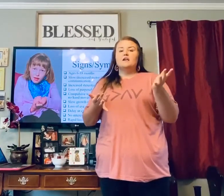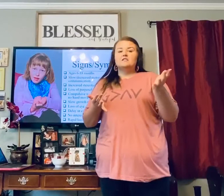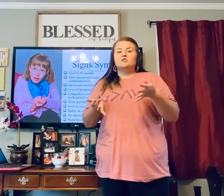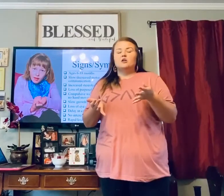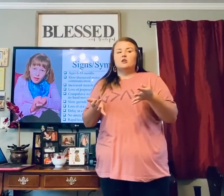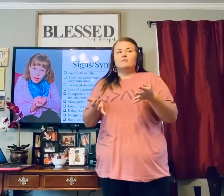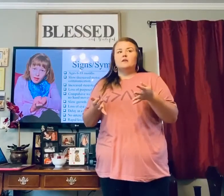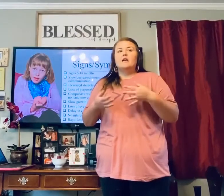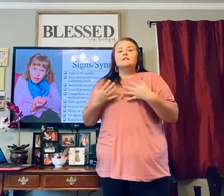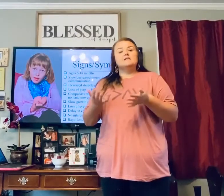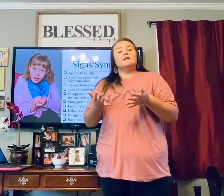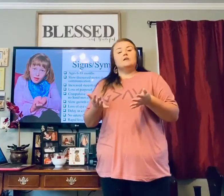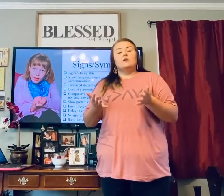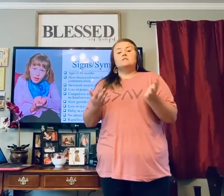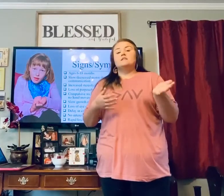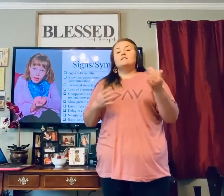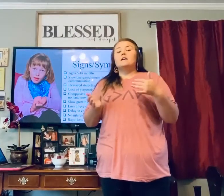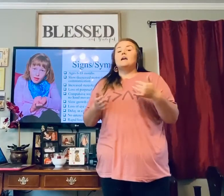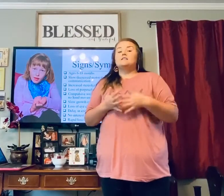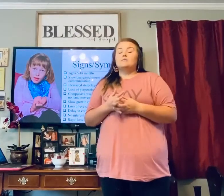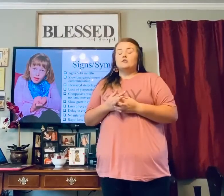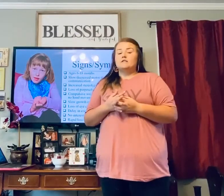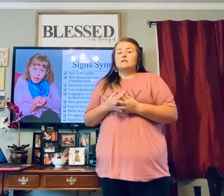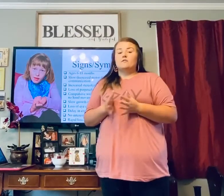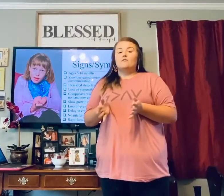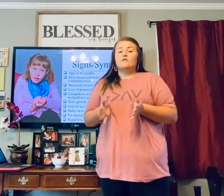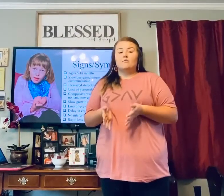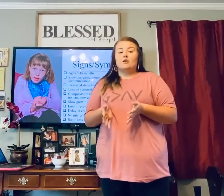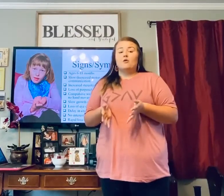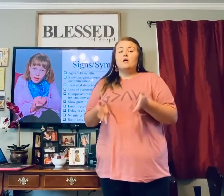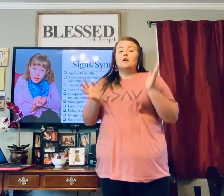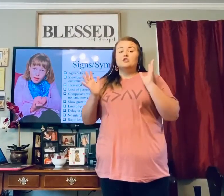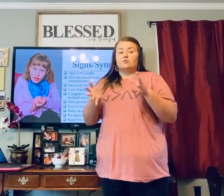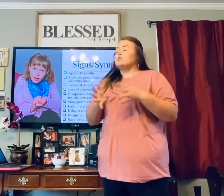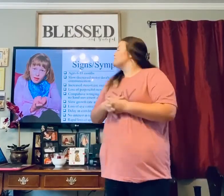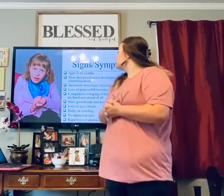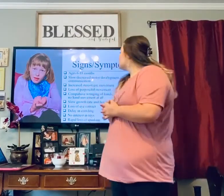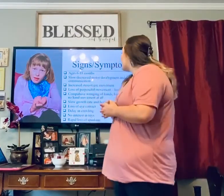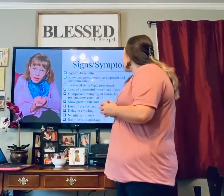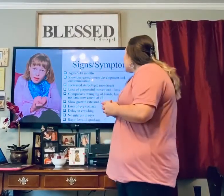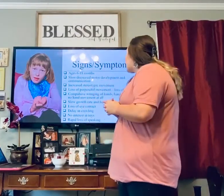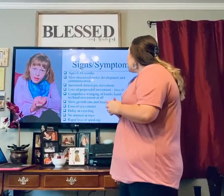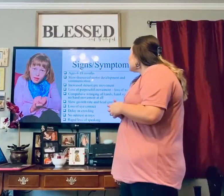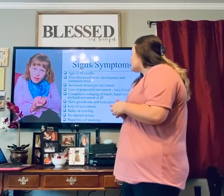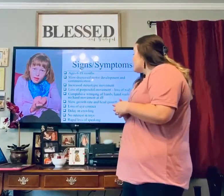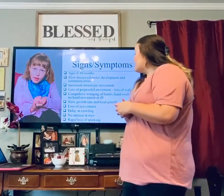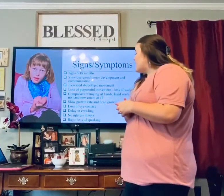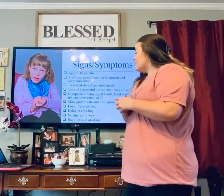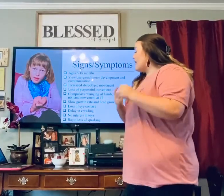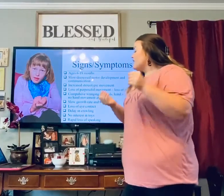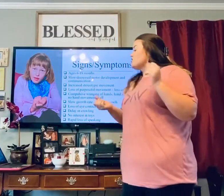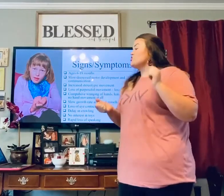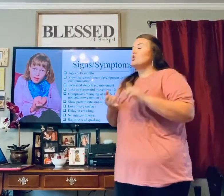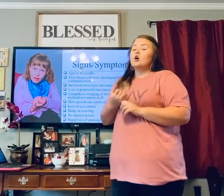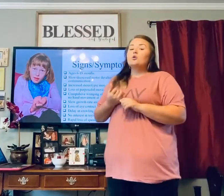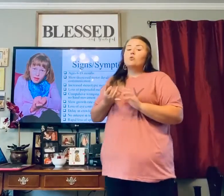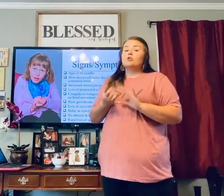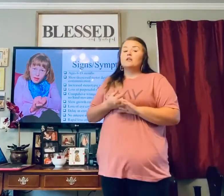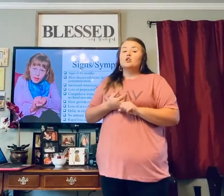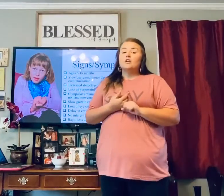it's seen around 6 to 18 months in female children. And so they will have a slow or